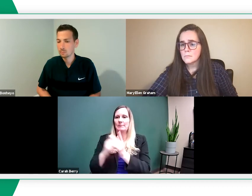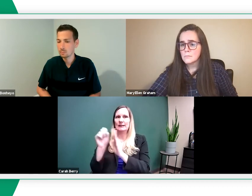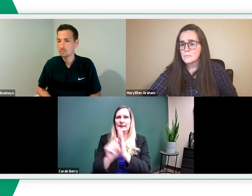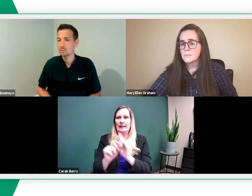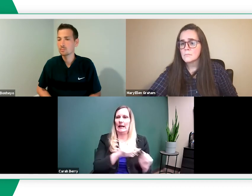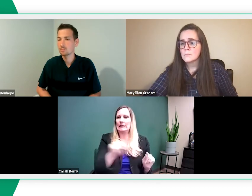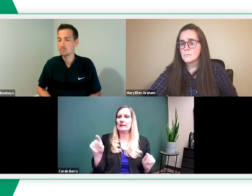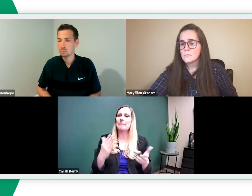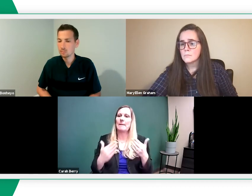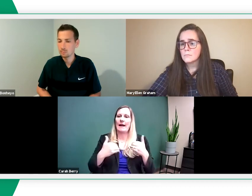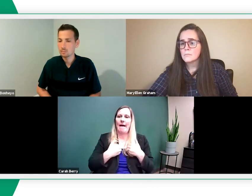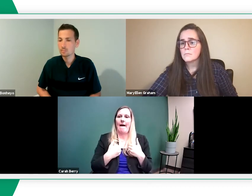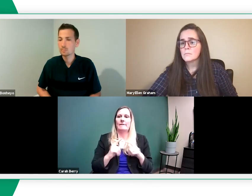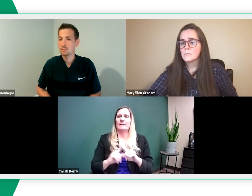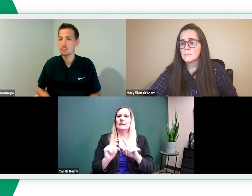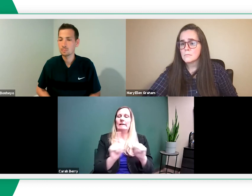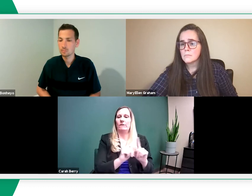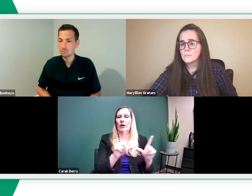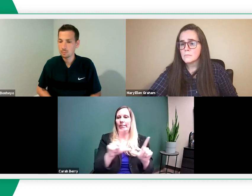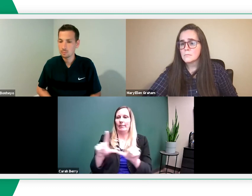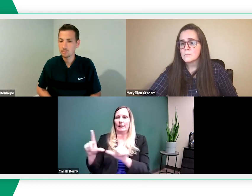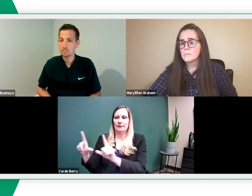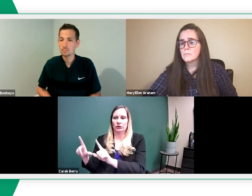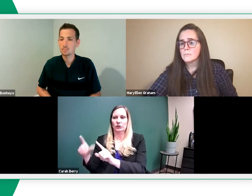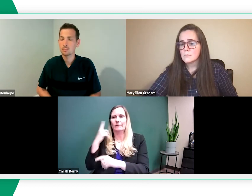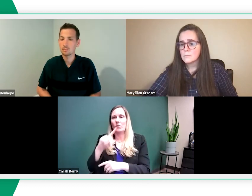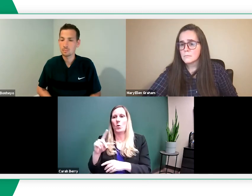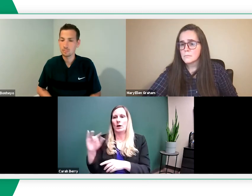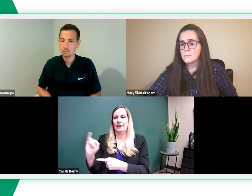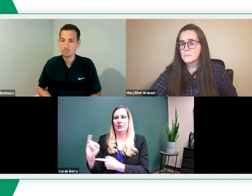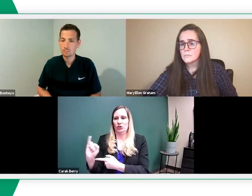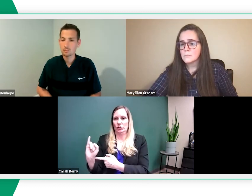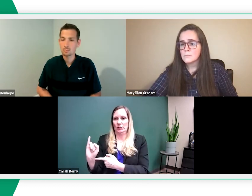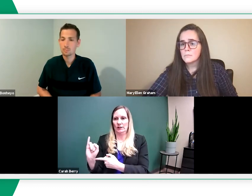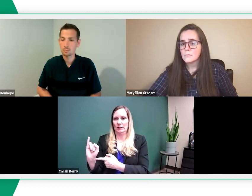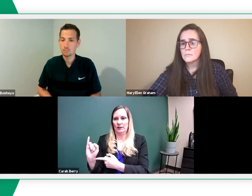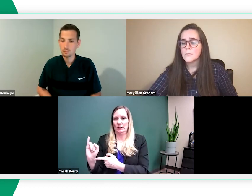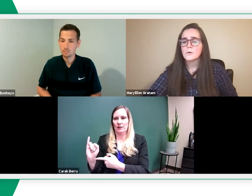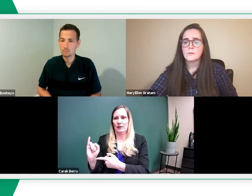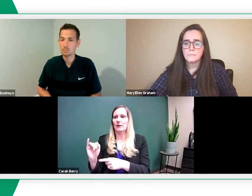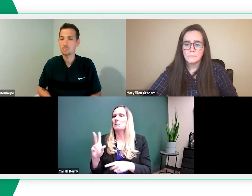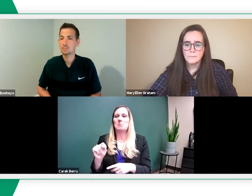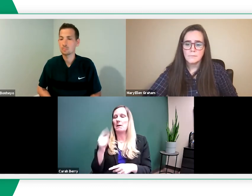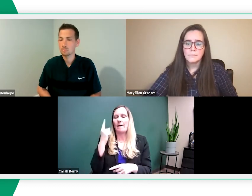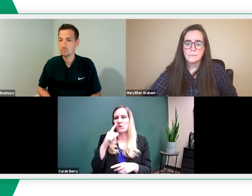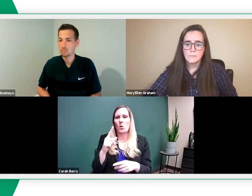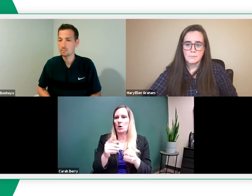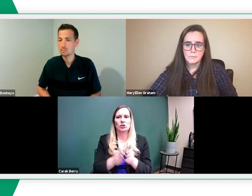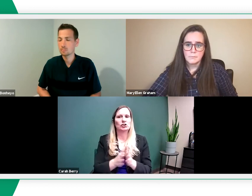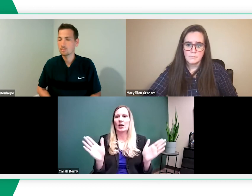state's license is different because sometimes states' laws might be different. They might have their own individual license for insurance